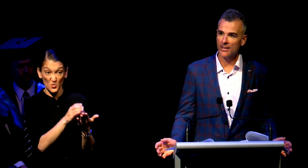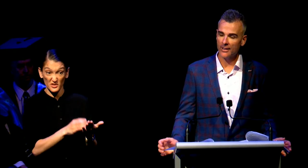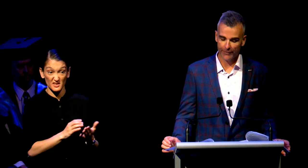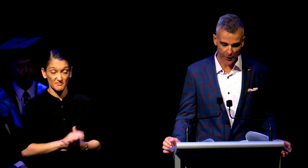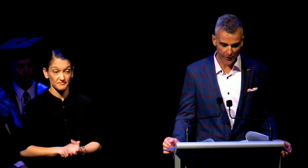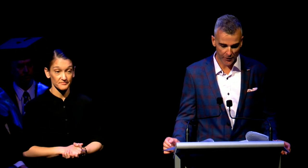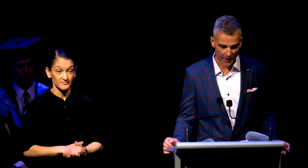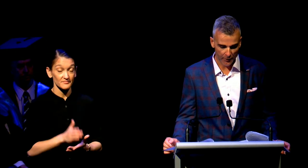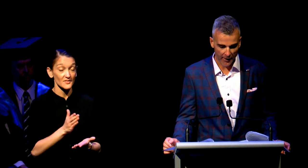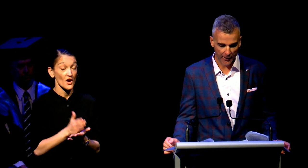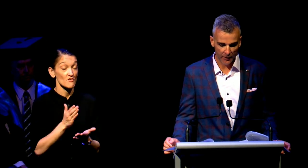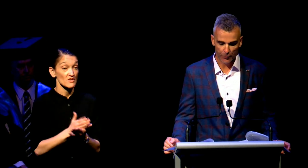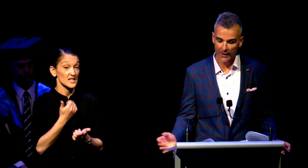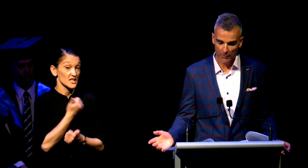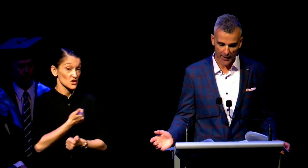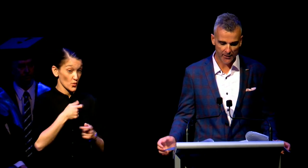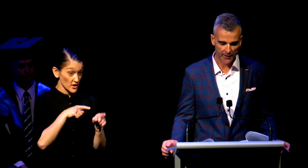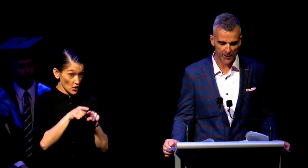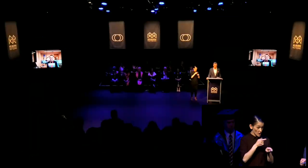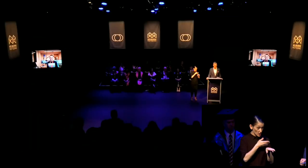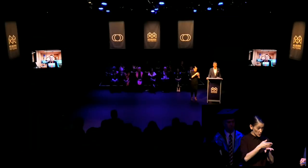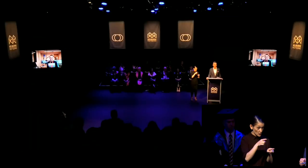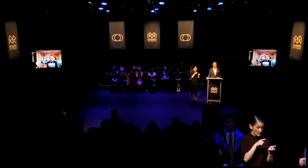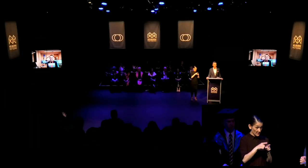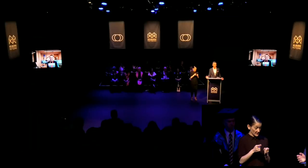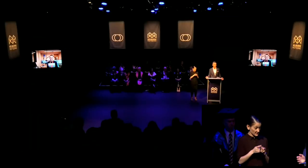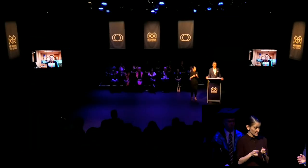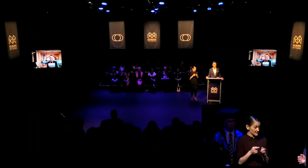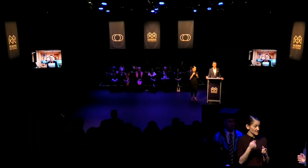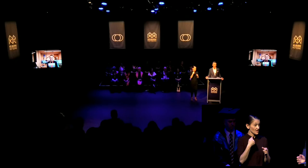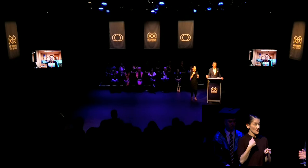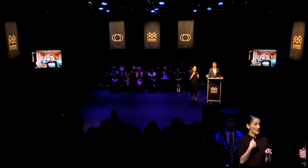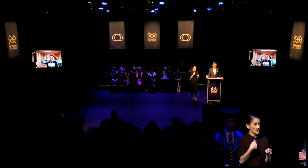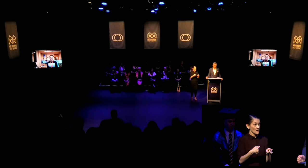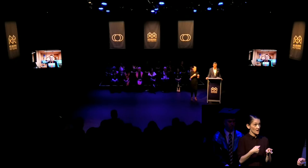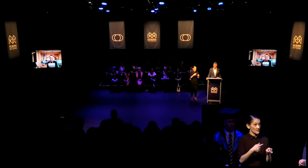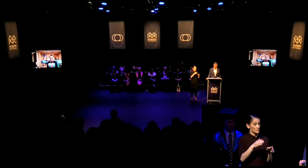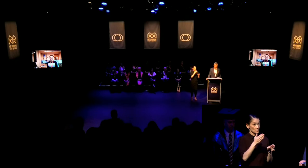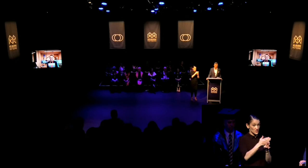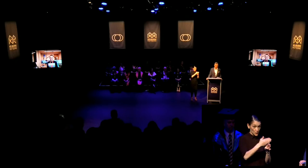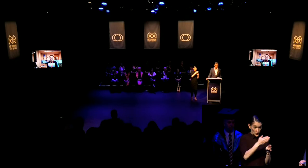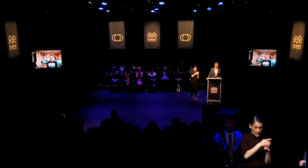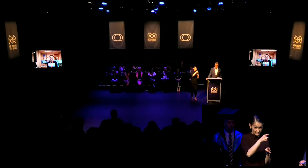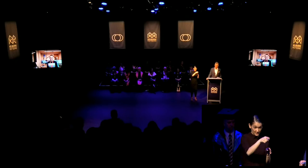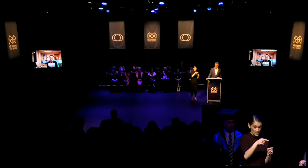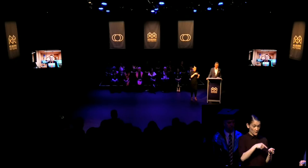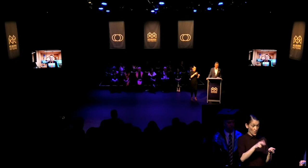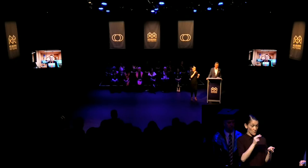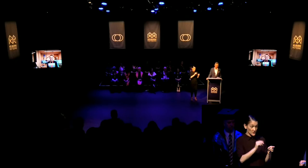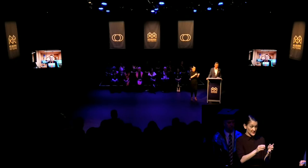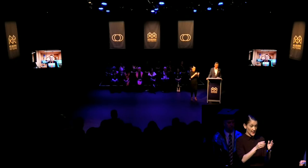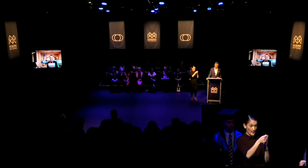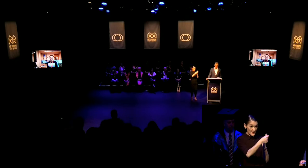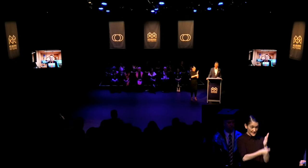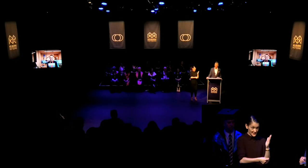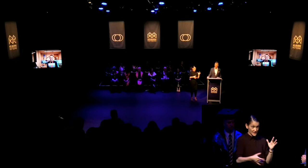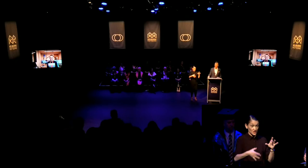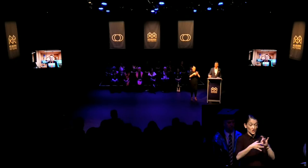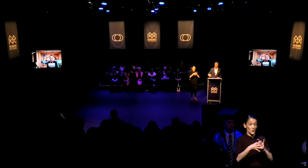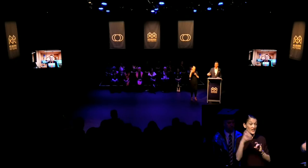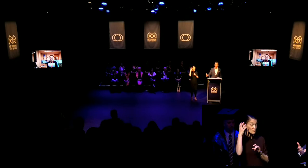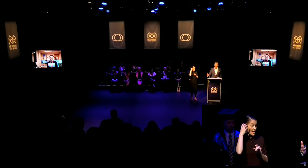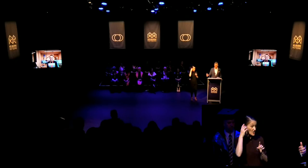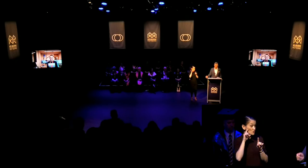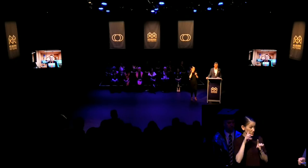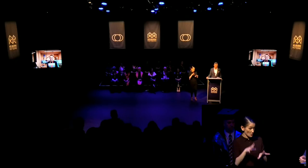I volunteered at Vision Australia Radio, reading magazines, which then transferred to me having my very own chat show on Joy 94.9, where I got to be a